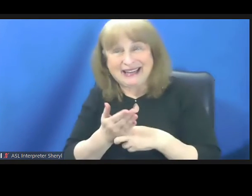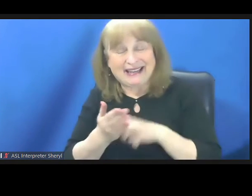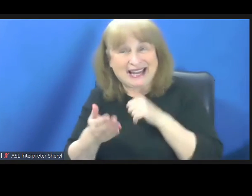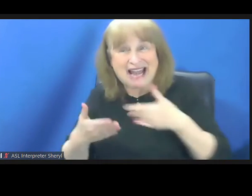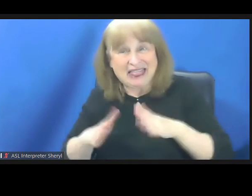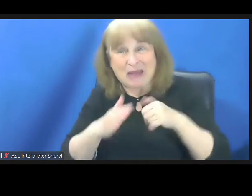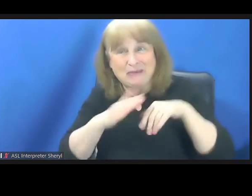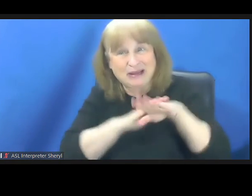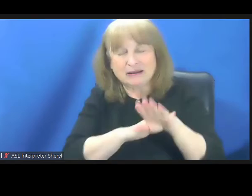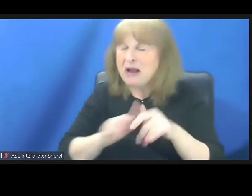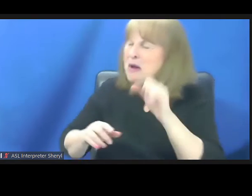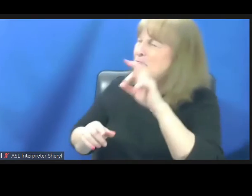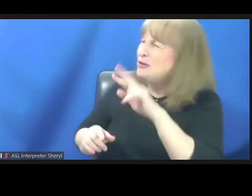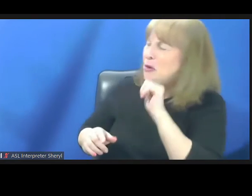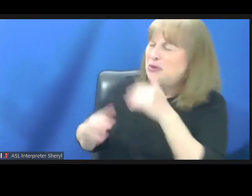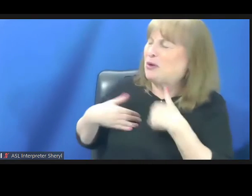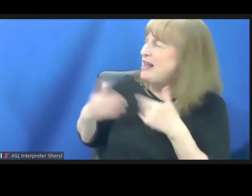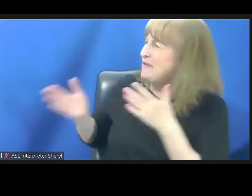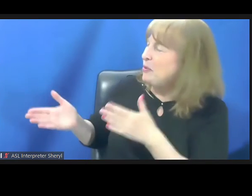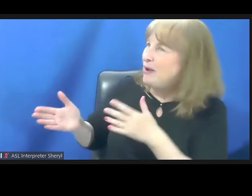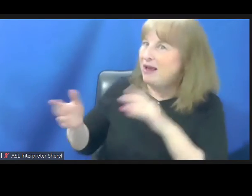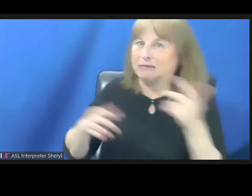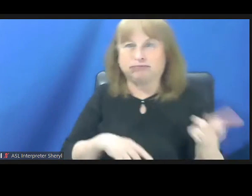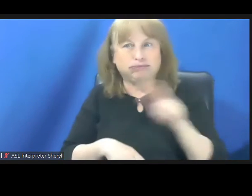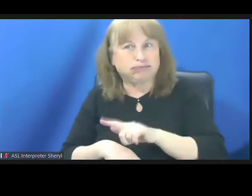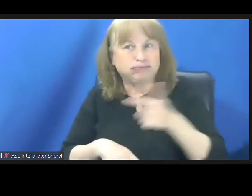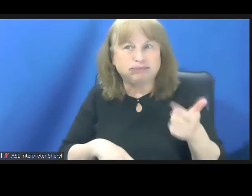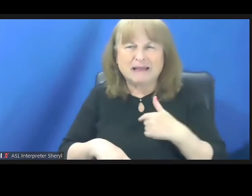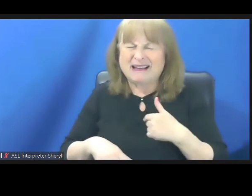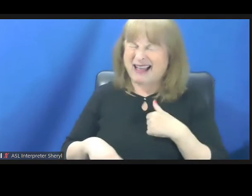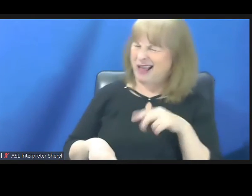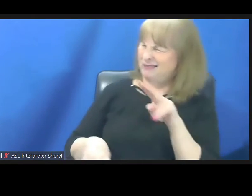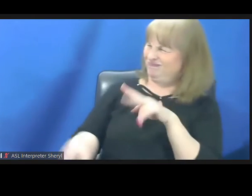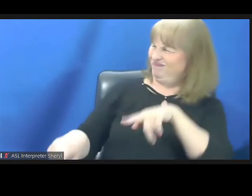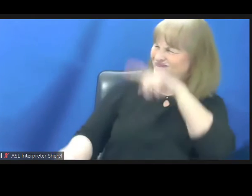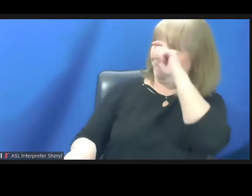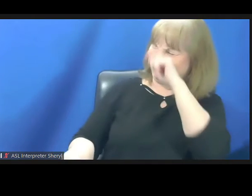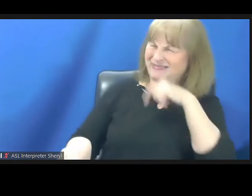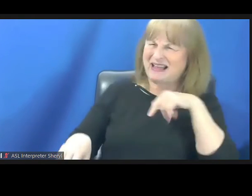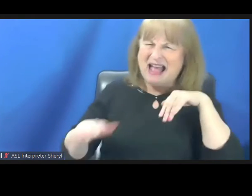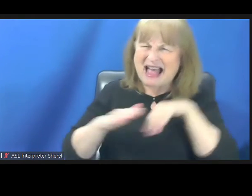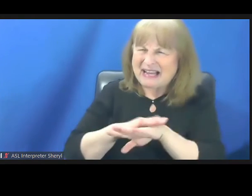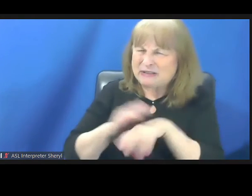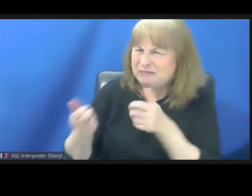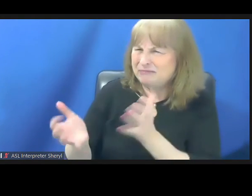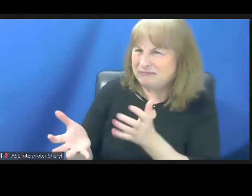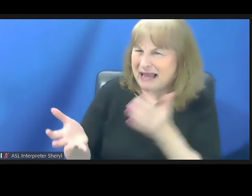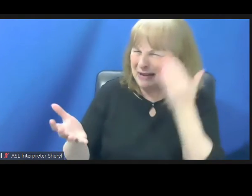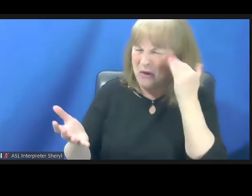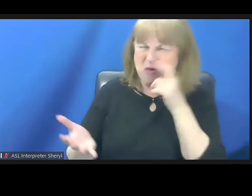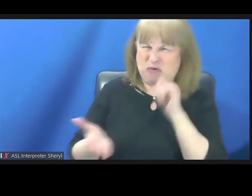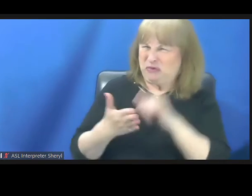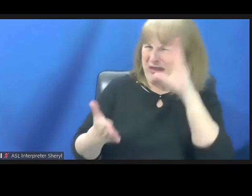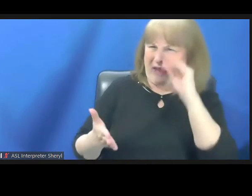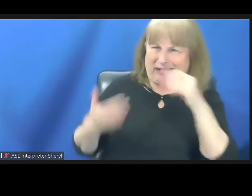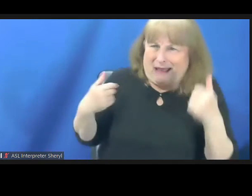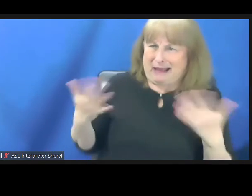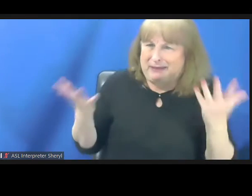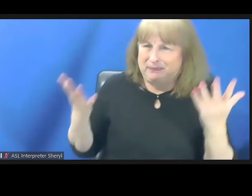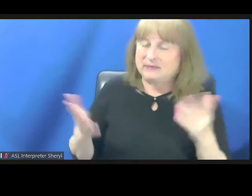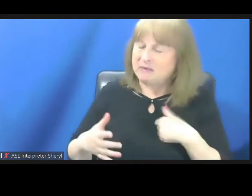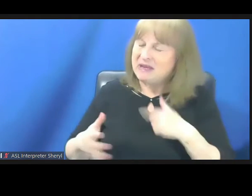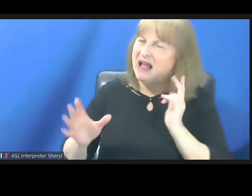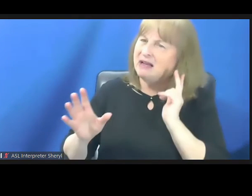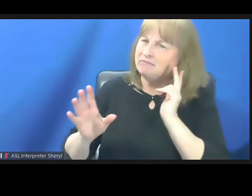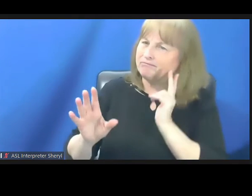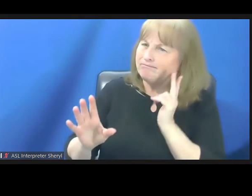but sir, we don't have the means. And so I started to enter into the conversation. I don't know who this guy is, but I